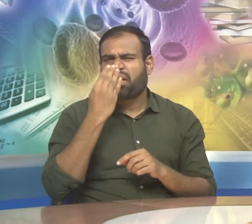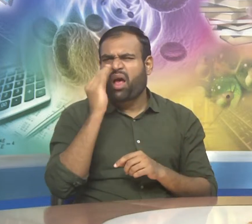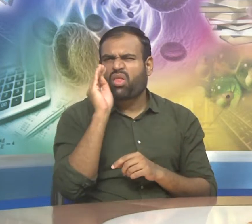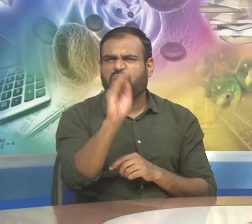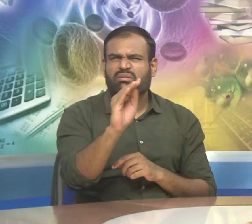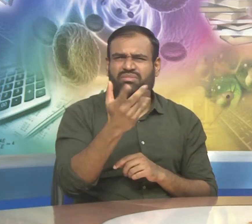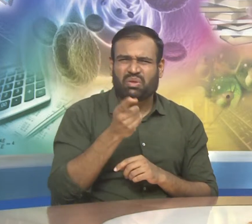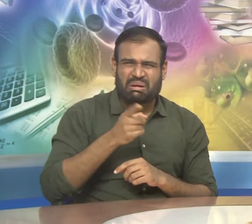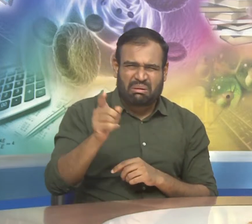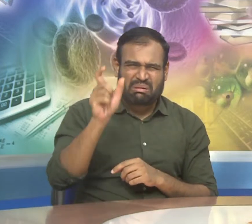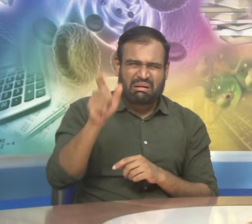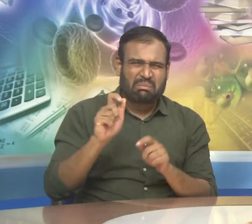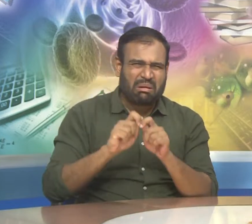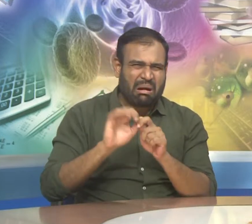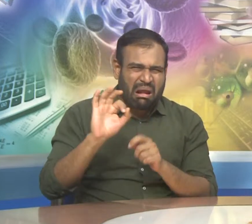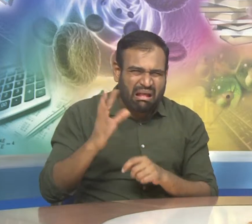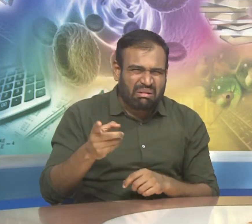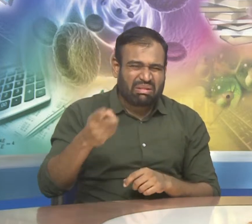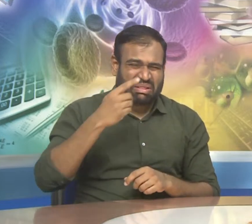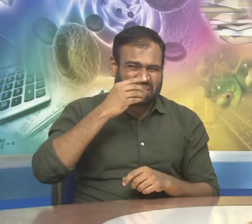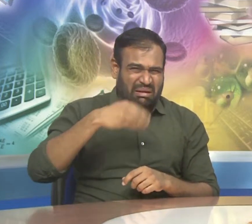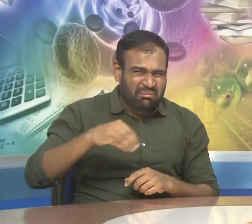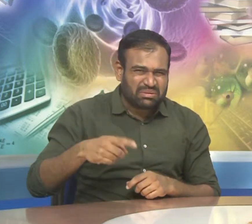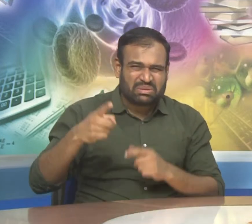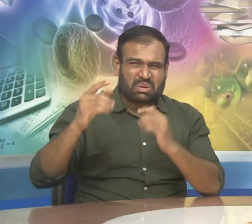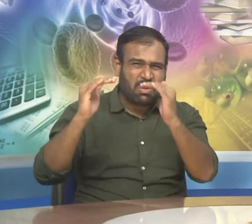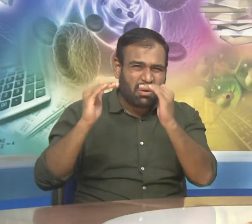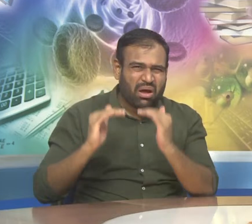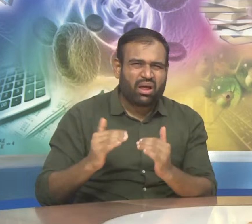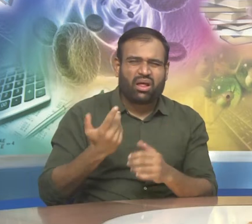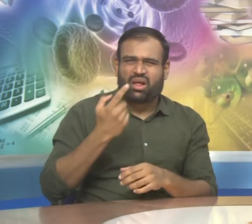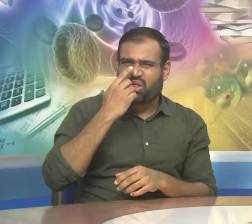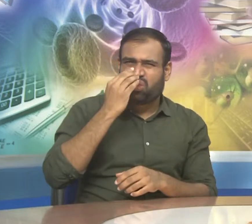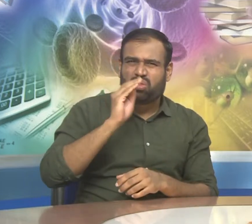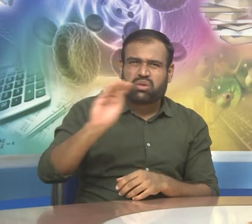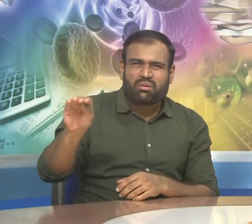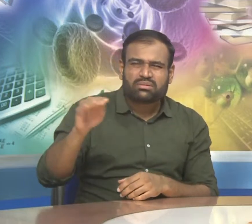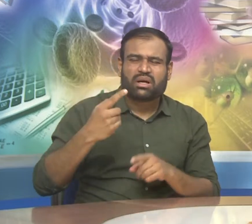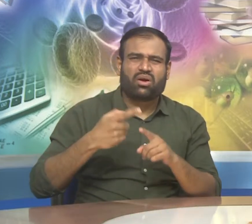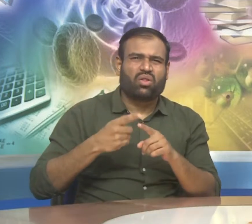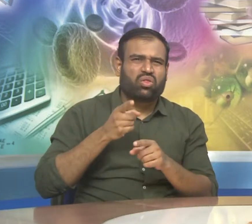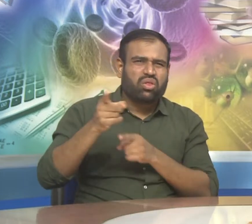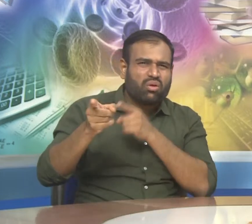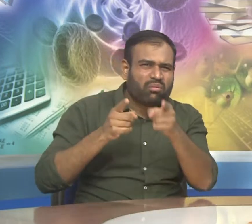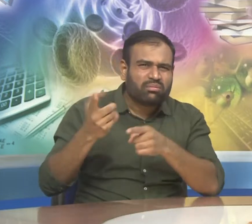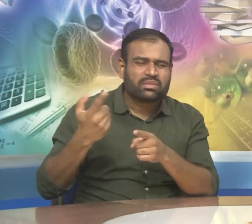Derogatory, it means insulting or disrespectful.